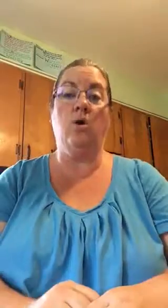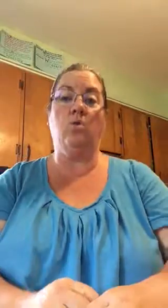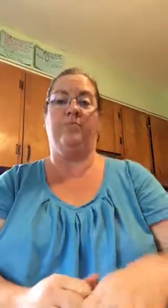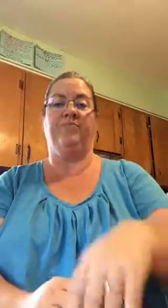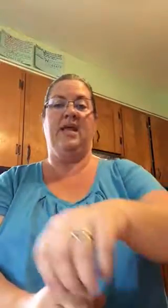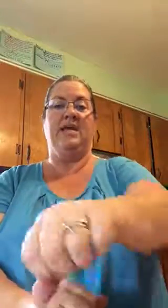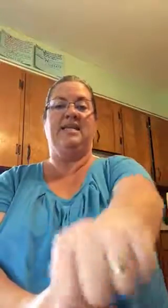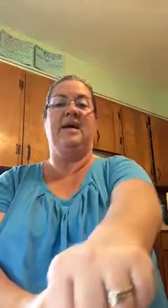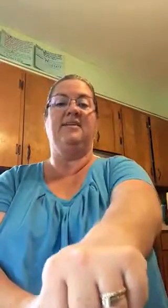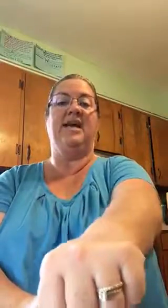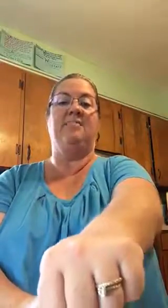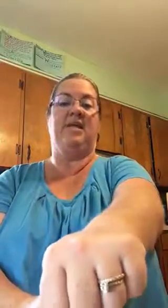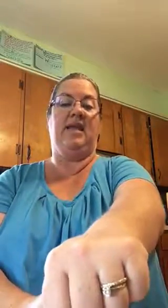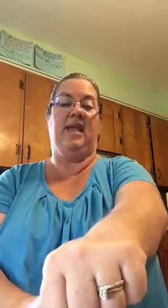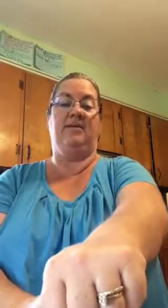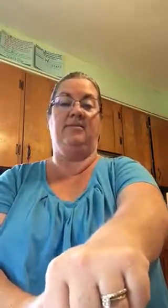Slow. Non-dominant hand,